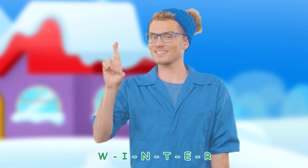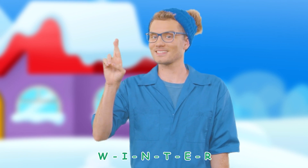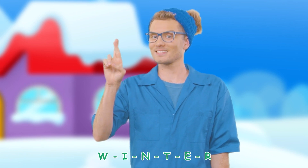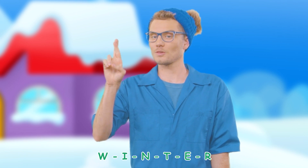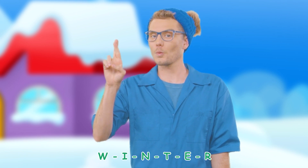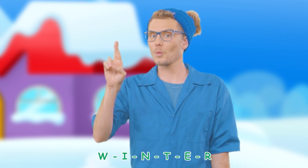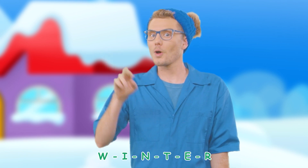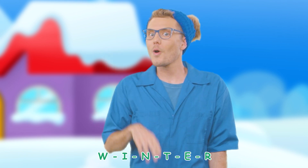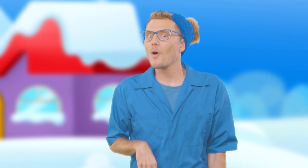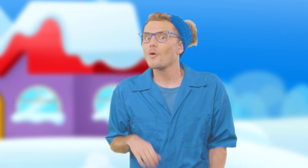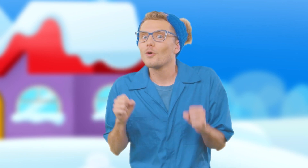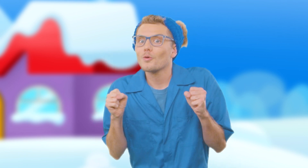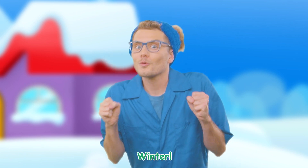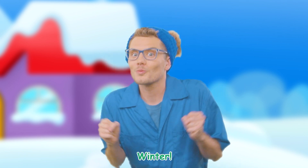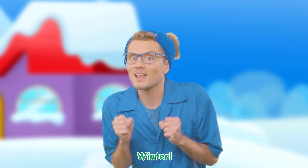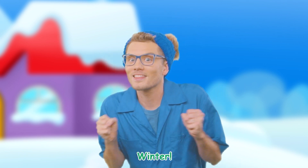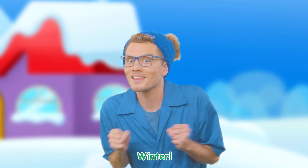T-E-R. Winter.